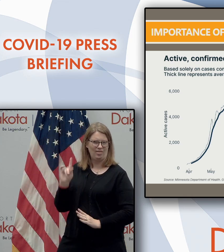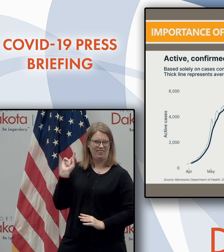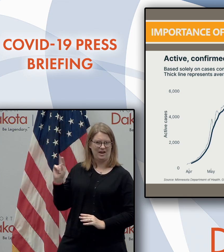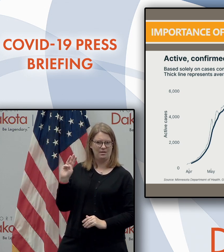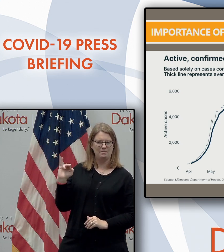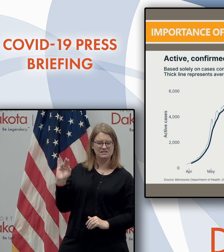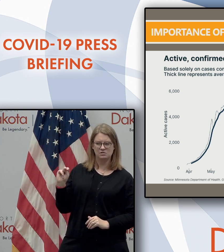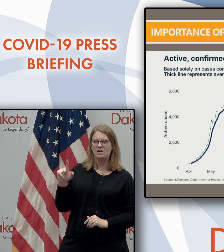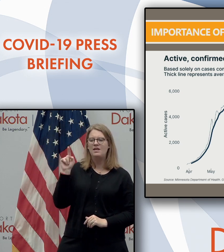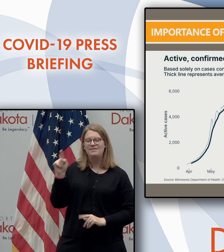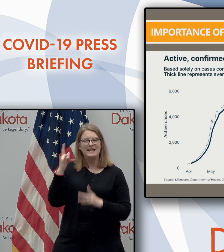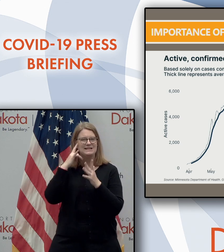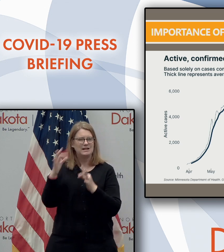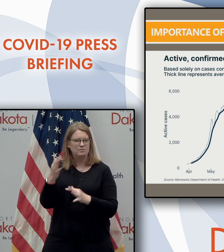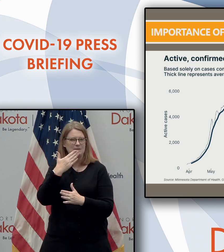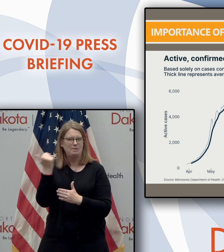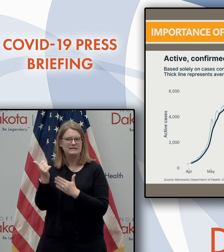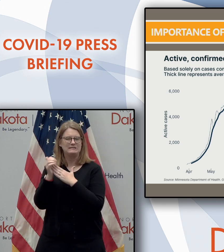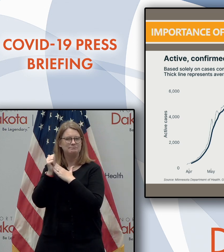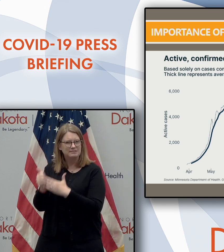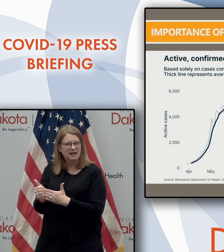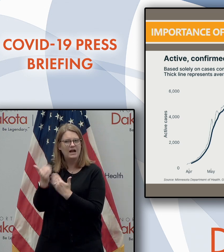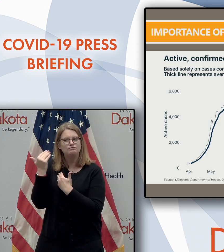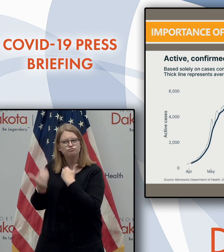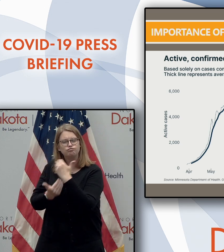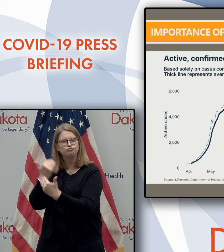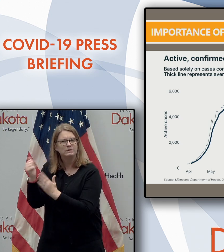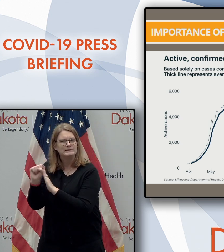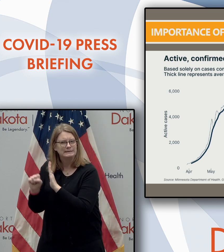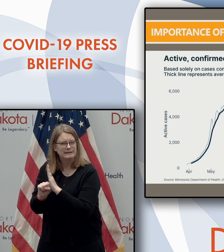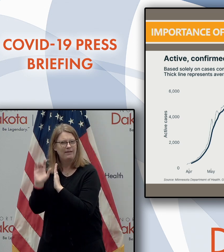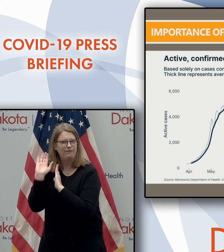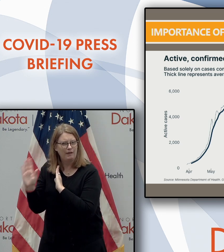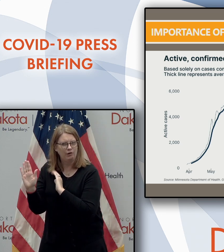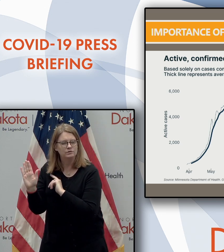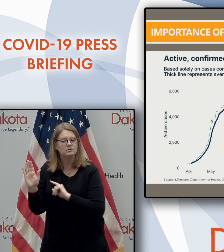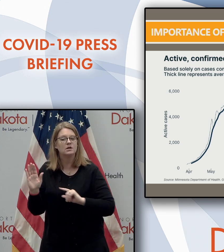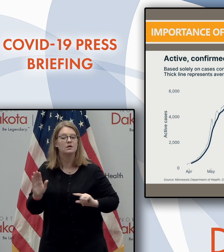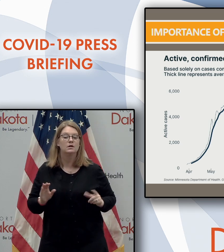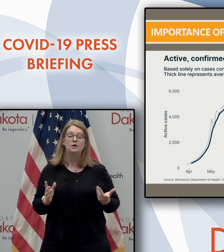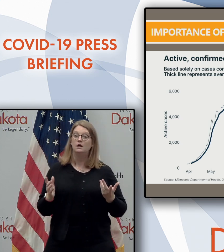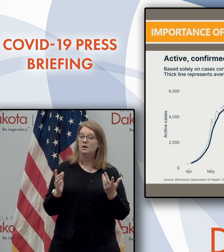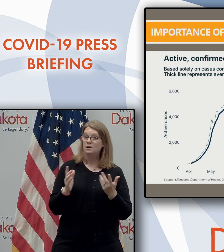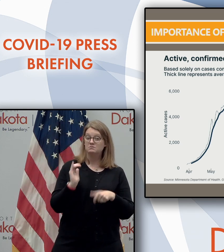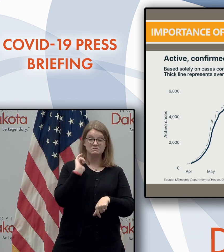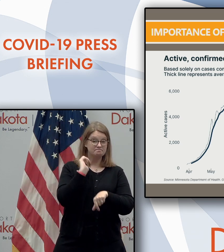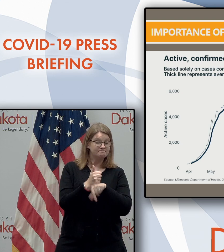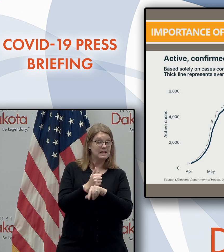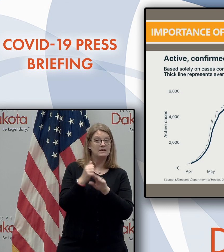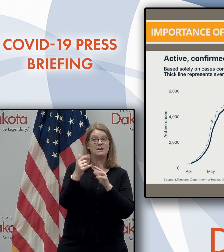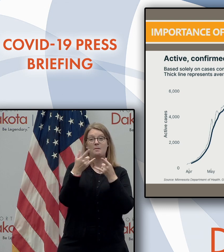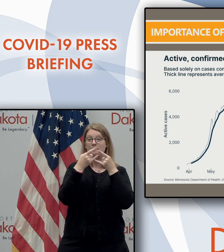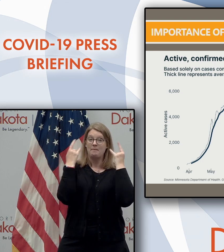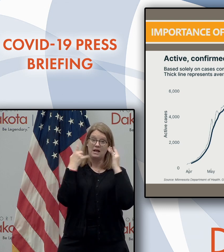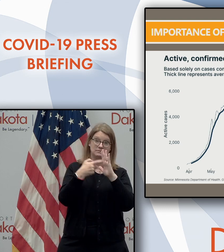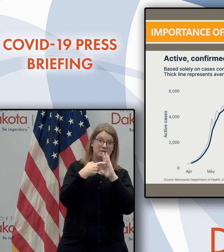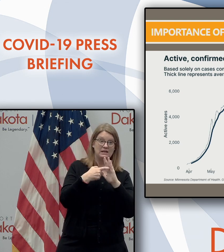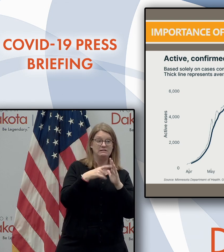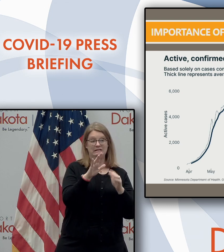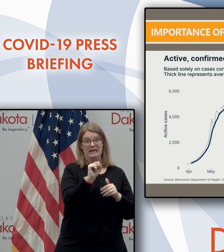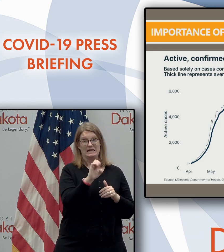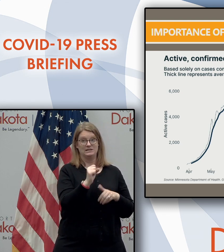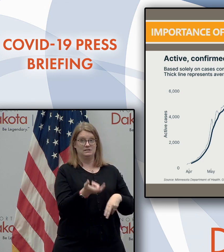help guide their state through this. But we know that you can have mask mandates and cases can go up. You can